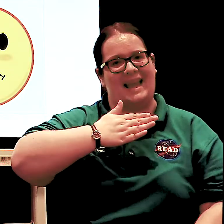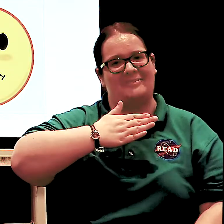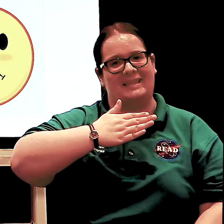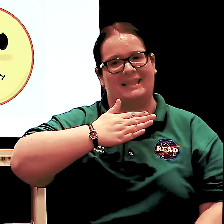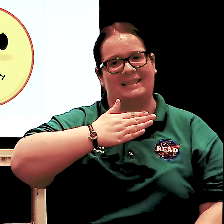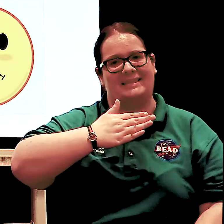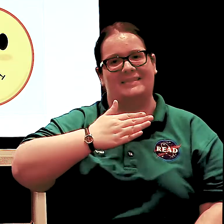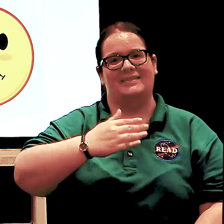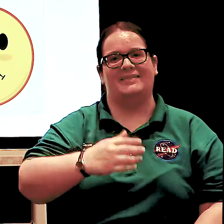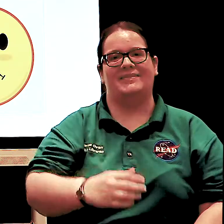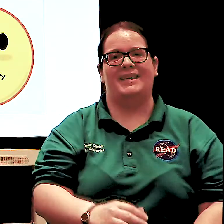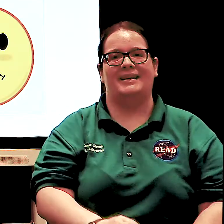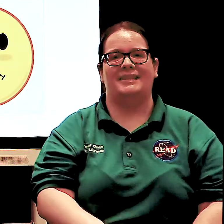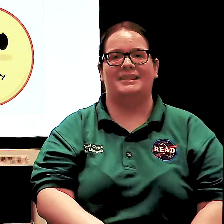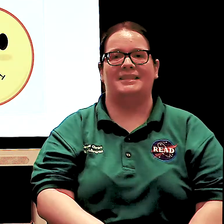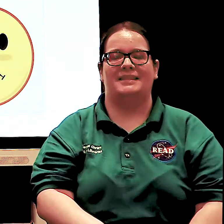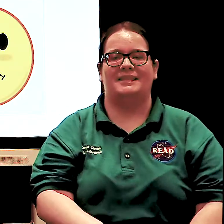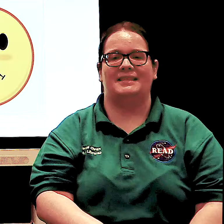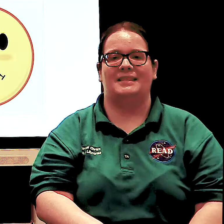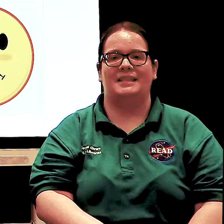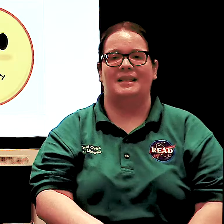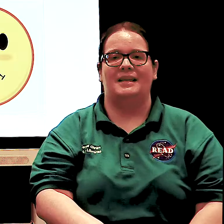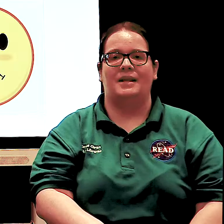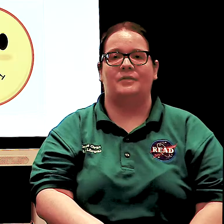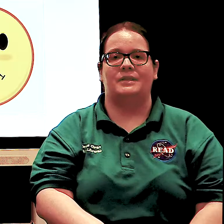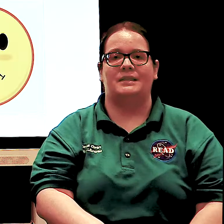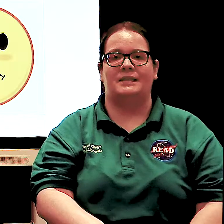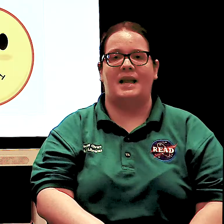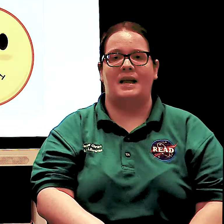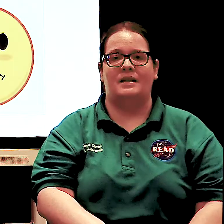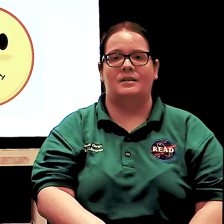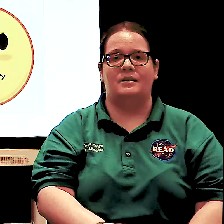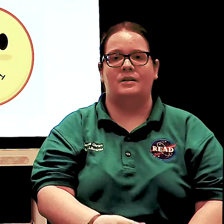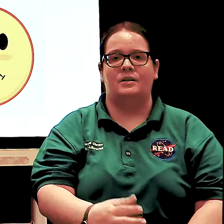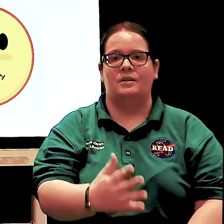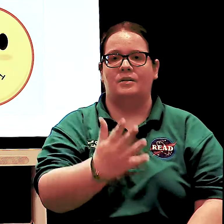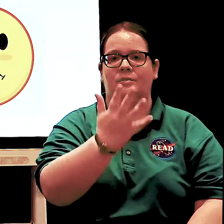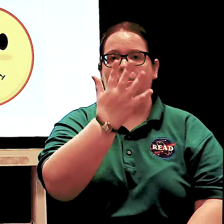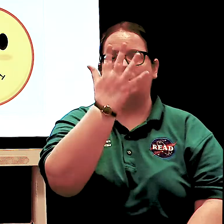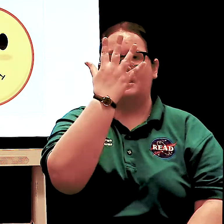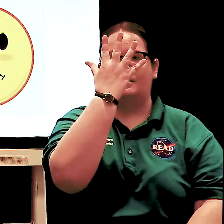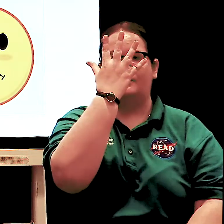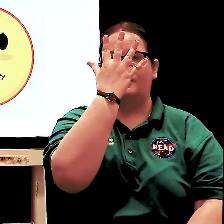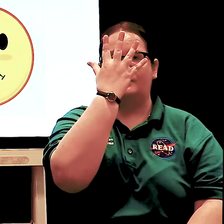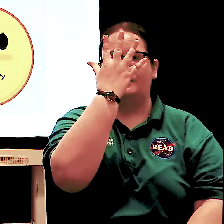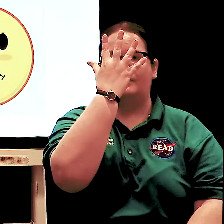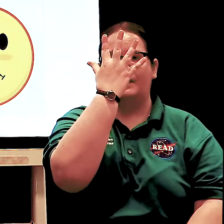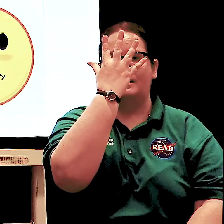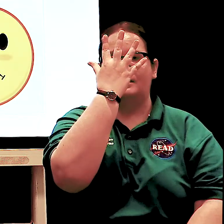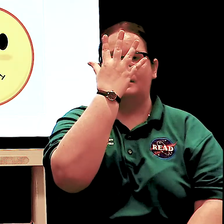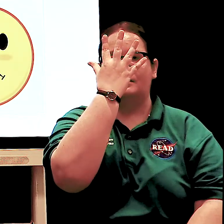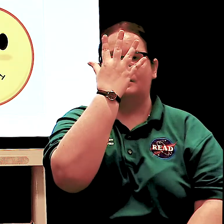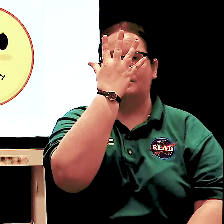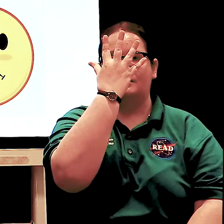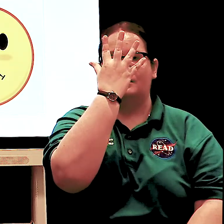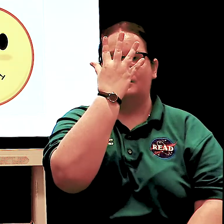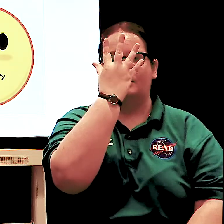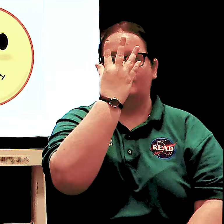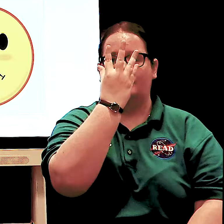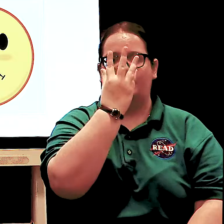Happy. Very good. Now for sad, you're going to put your hand in front of your face, and you're going to bring